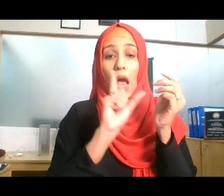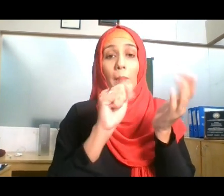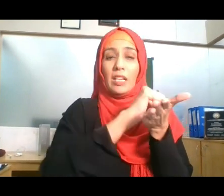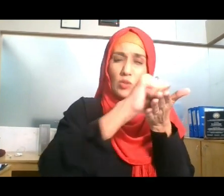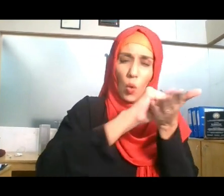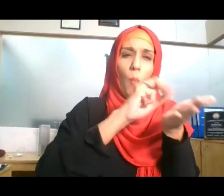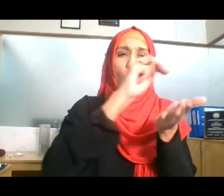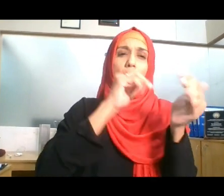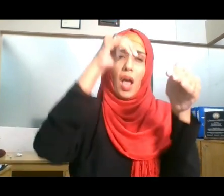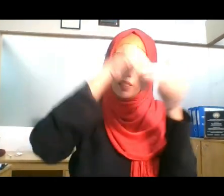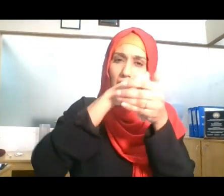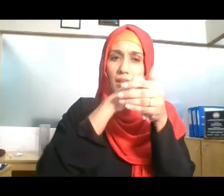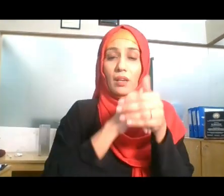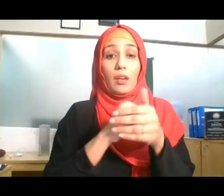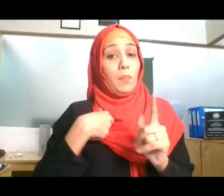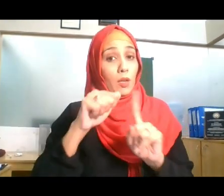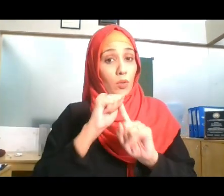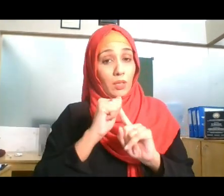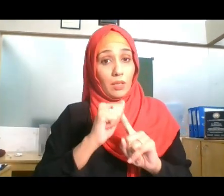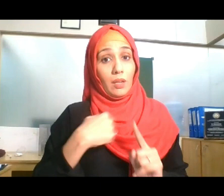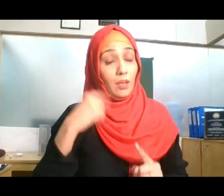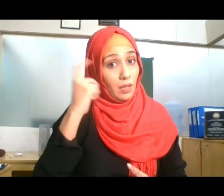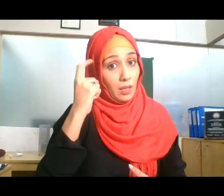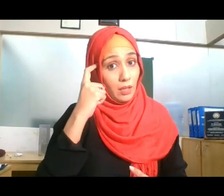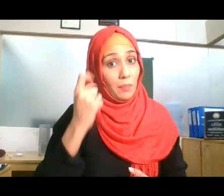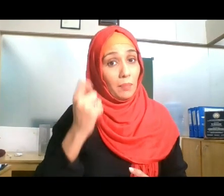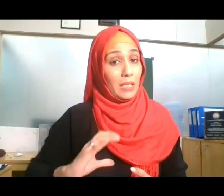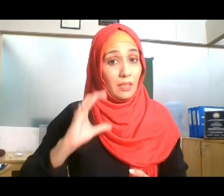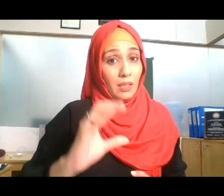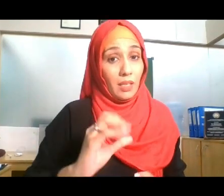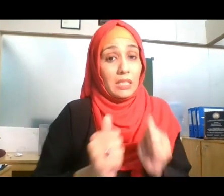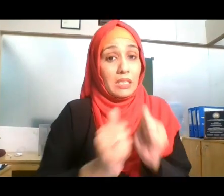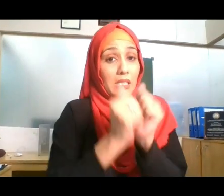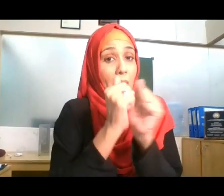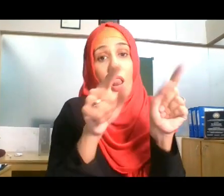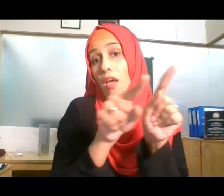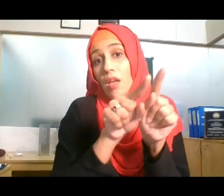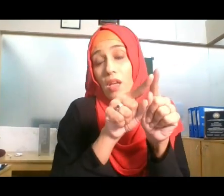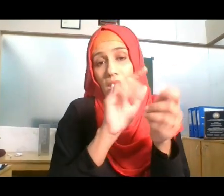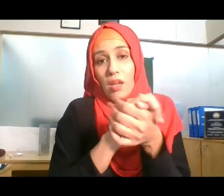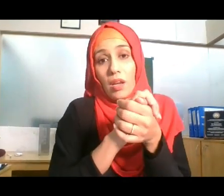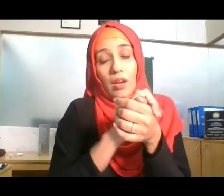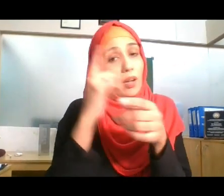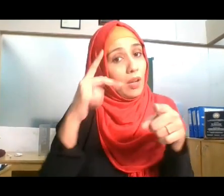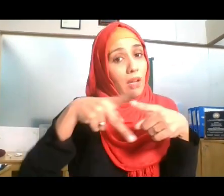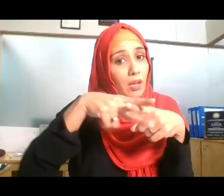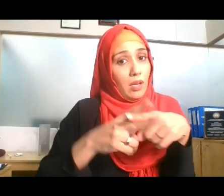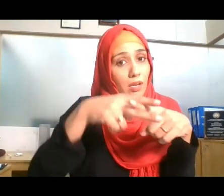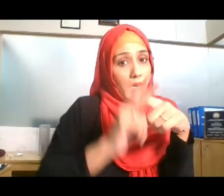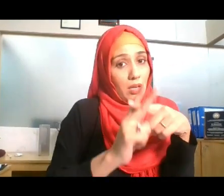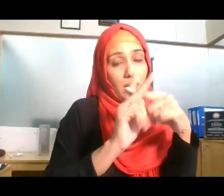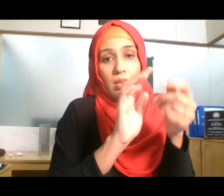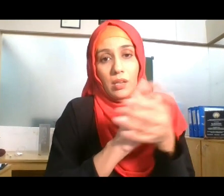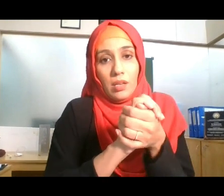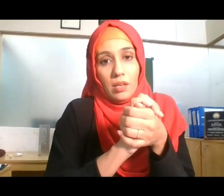country. And I think we really need to capitalize on that and sort of use that as a tool to spread